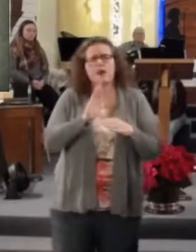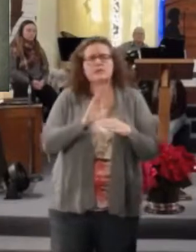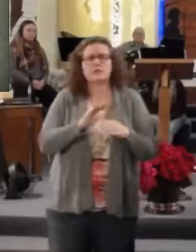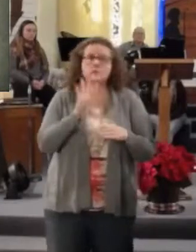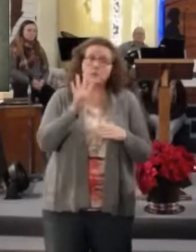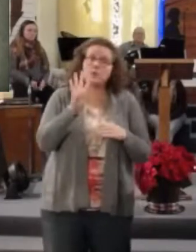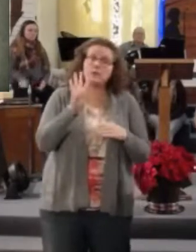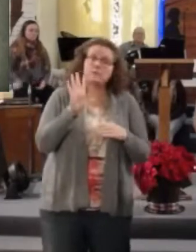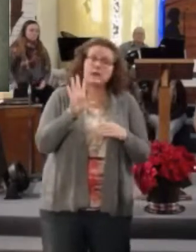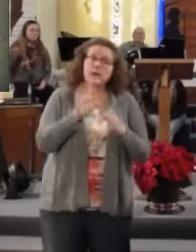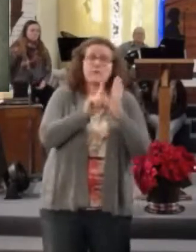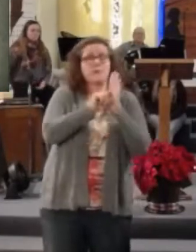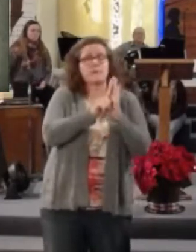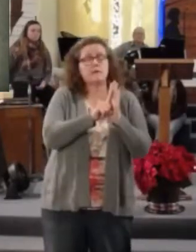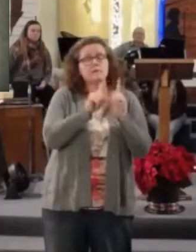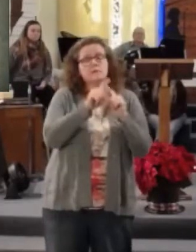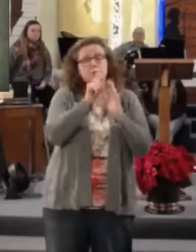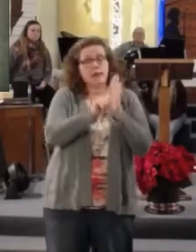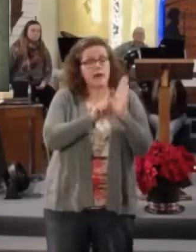45 minutes to an hour.